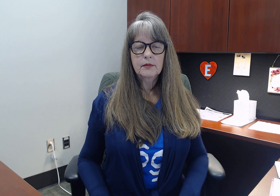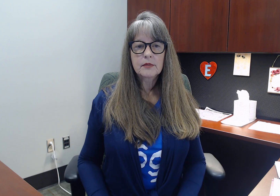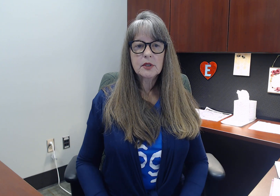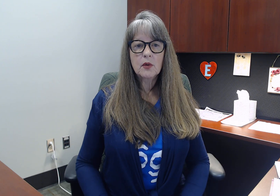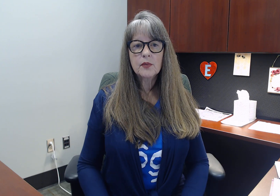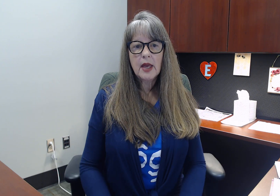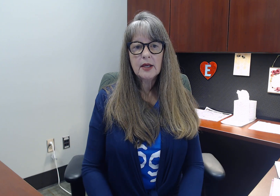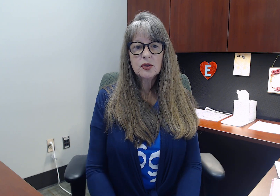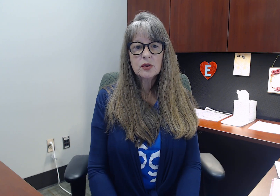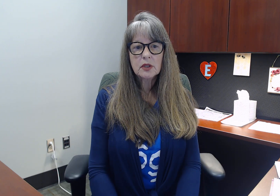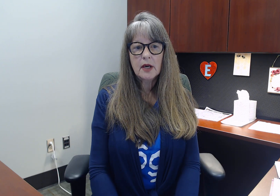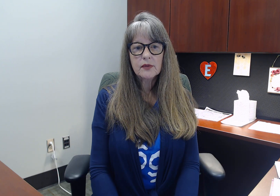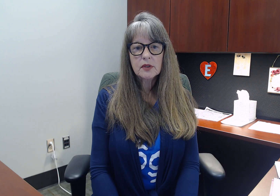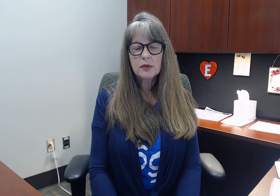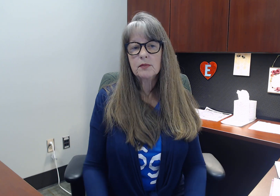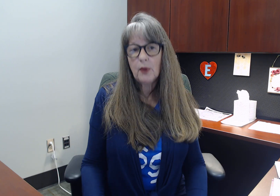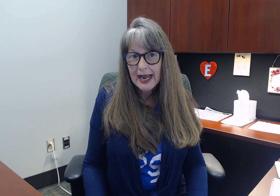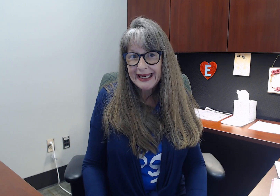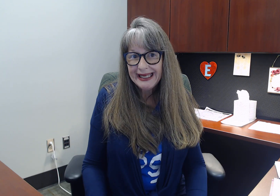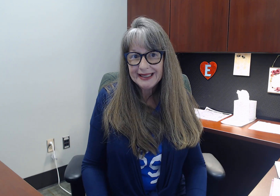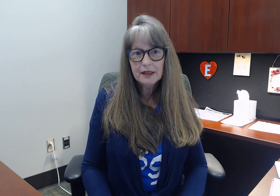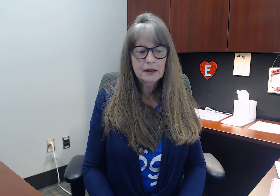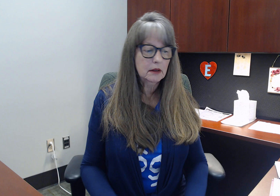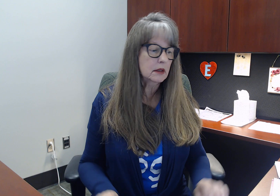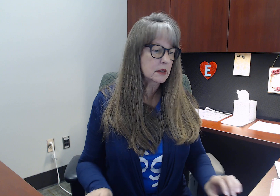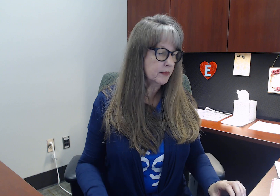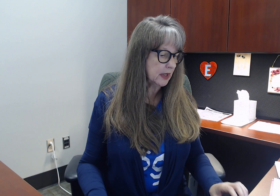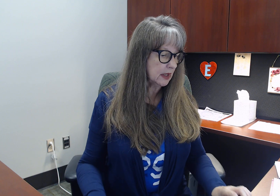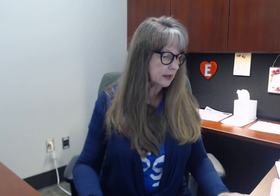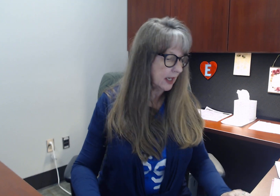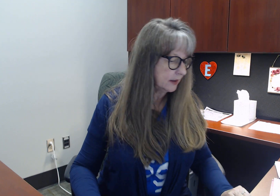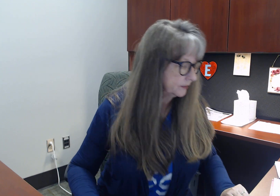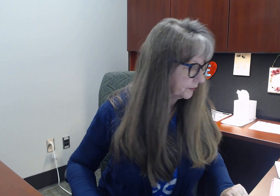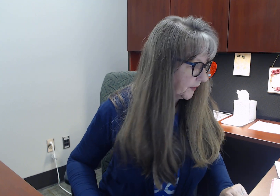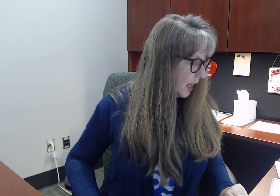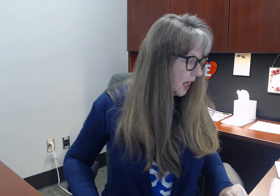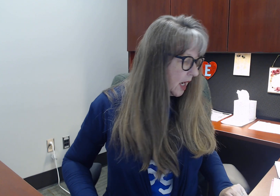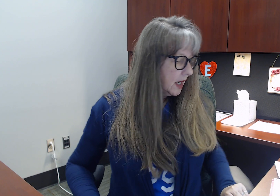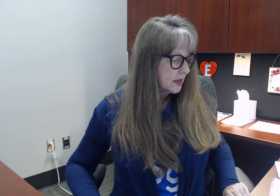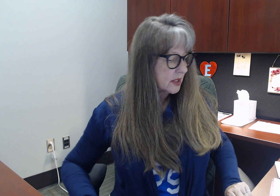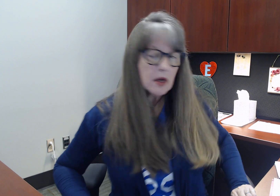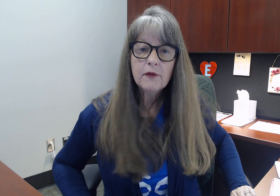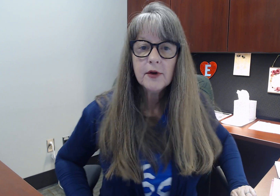So that's used a lot if someone's bragging or something like that. Selfish,